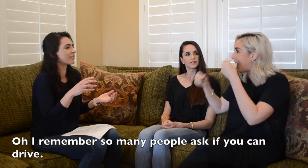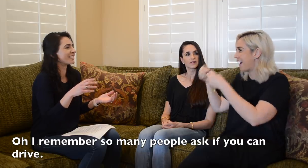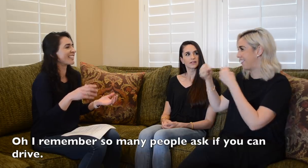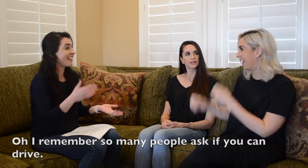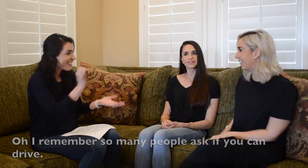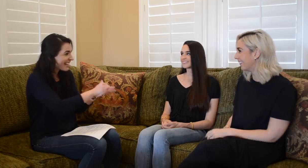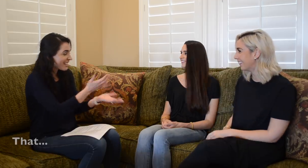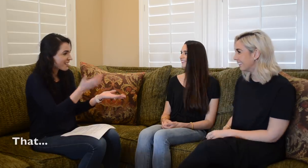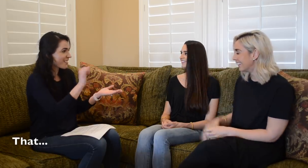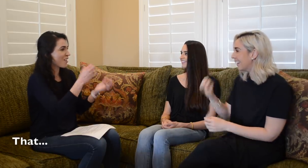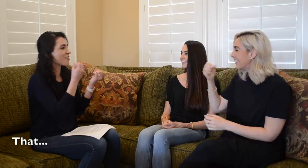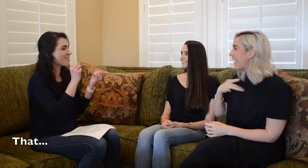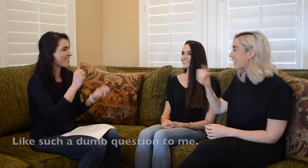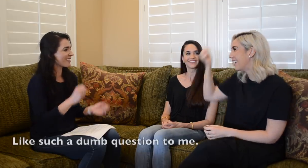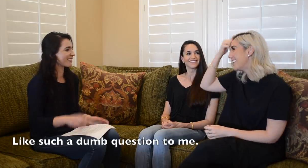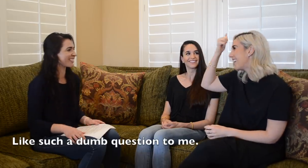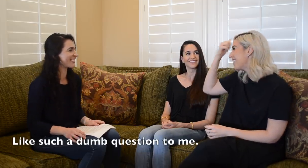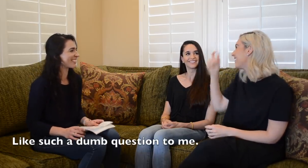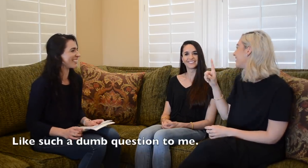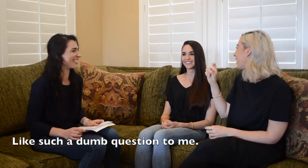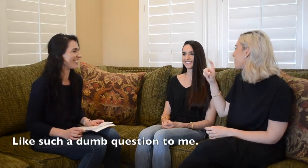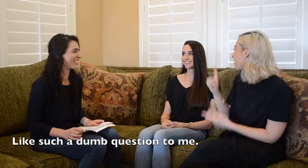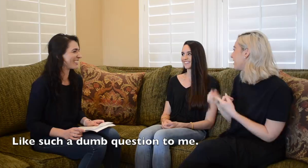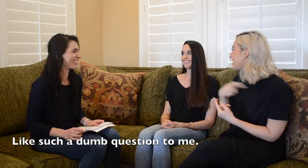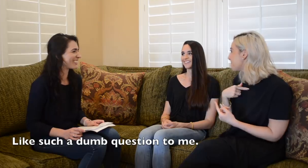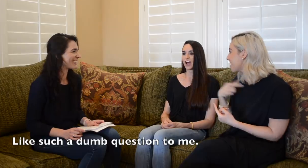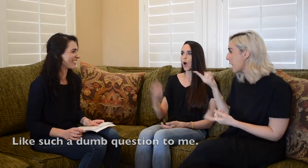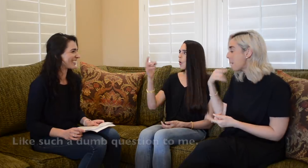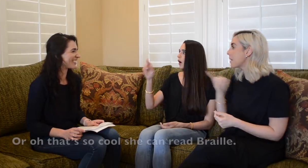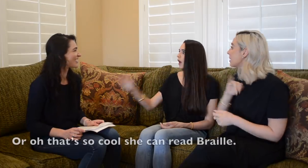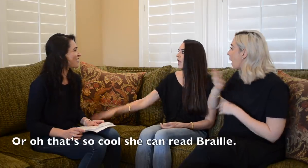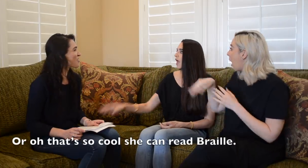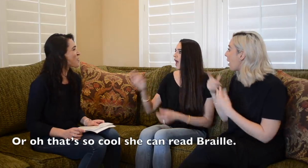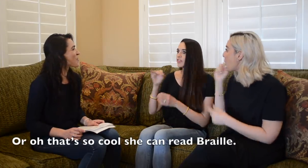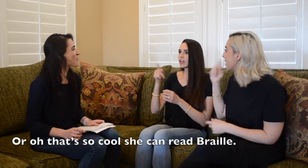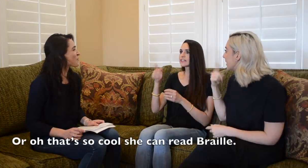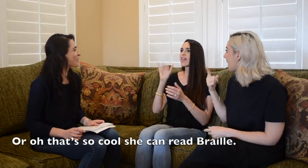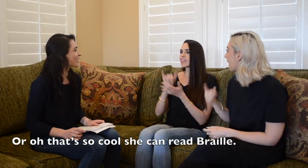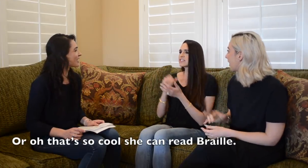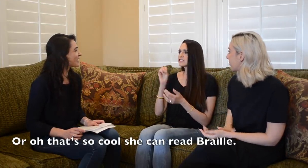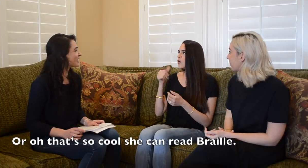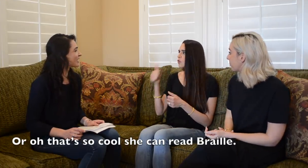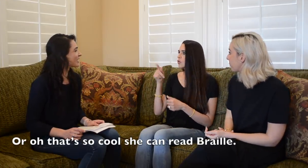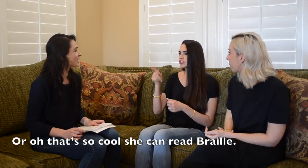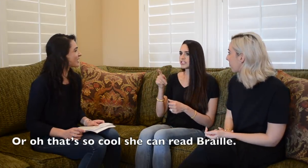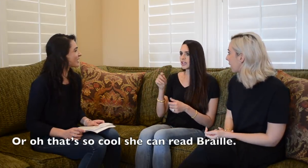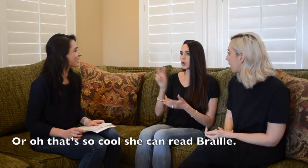drive. Like, such a dumb question to me. Or because I always like, say, that's so cool, she can